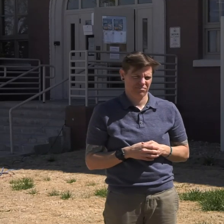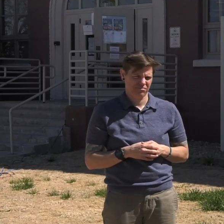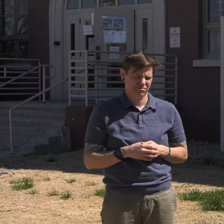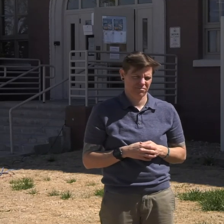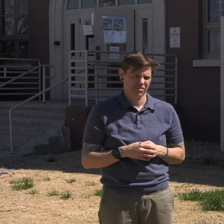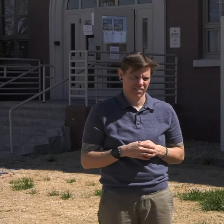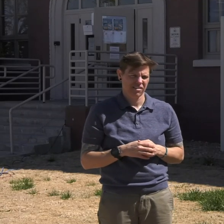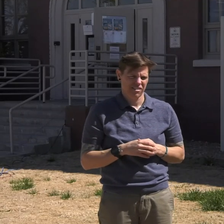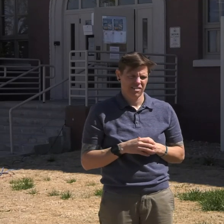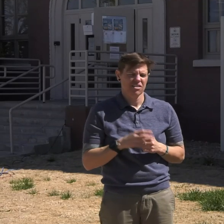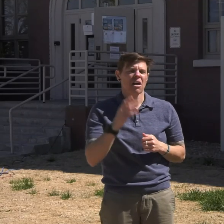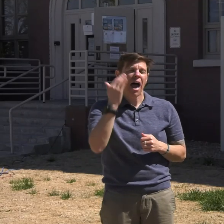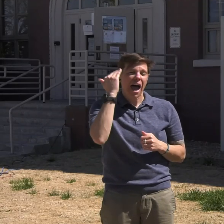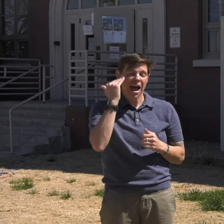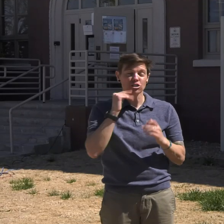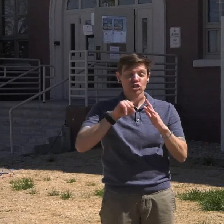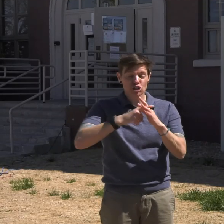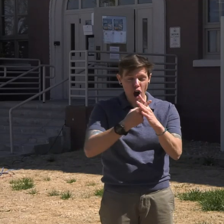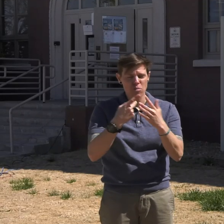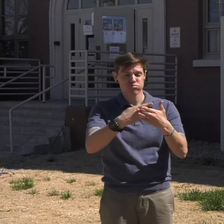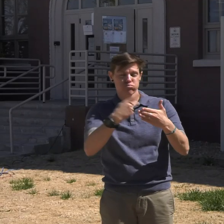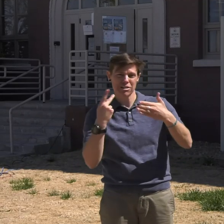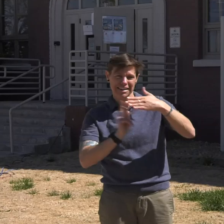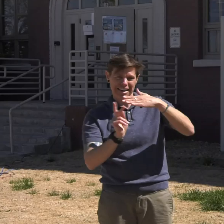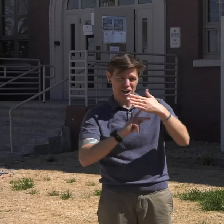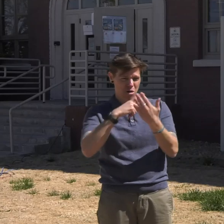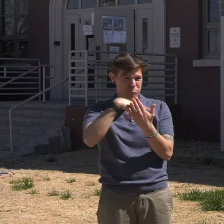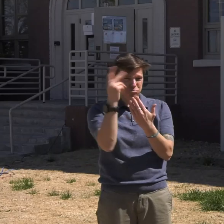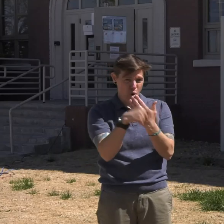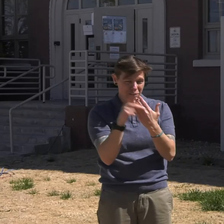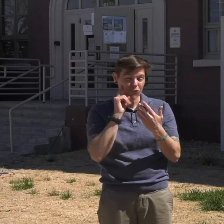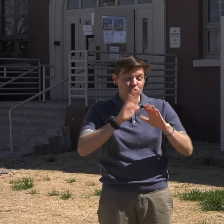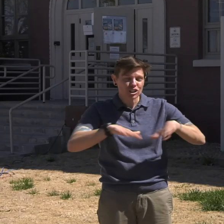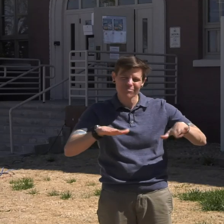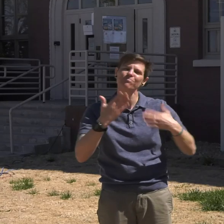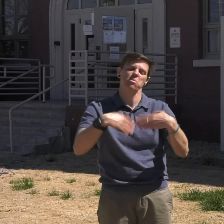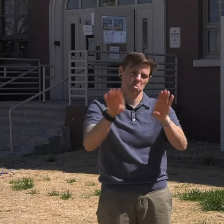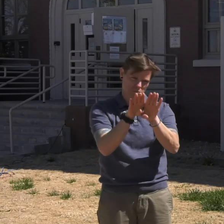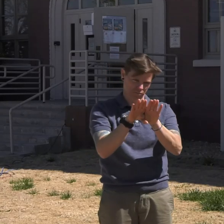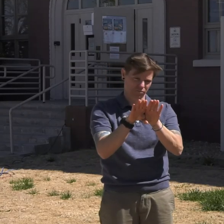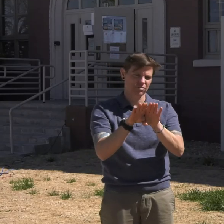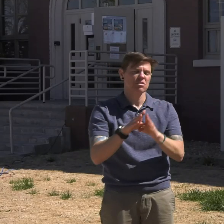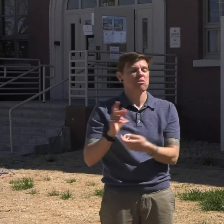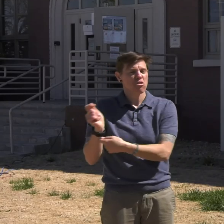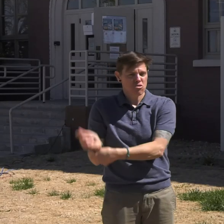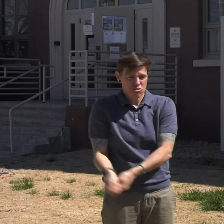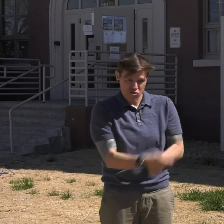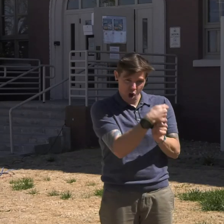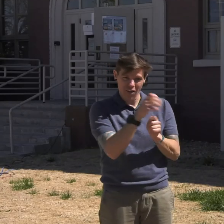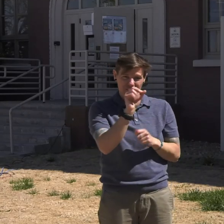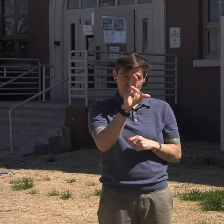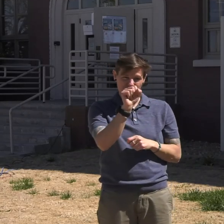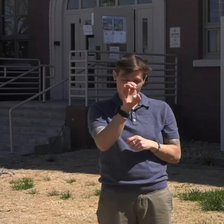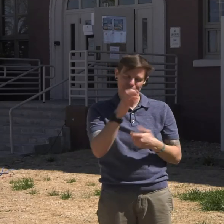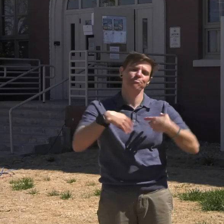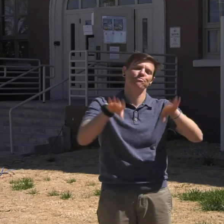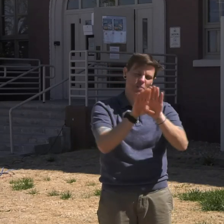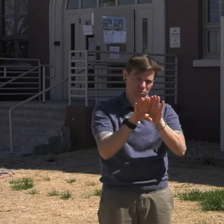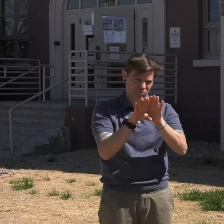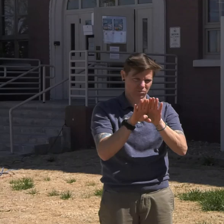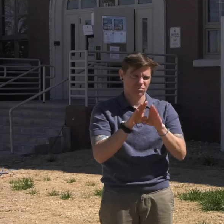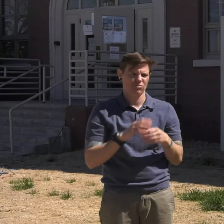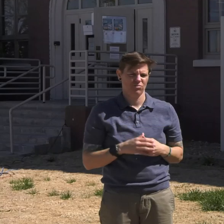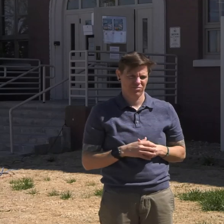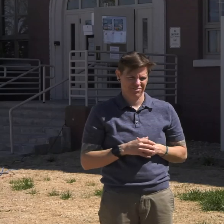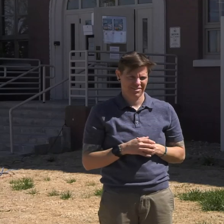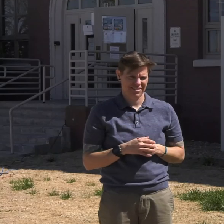courses, unfortunately, are also now closed. The planning department is also closed except, and this is an important